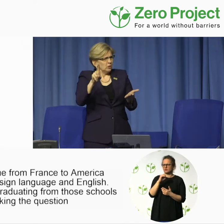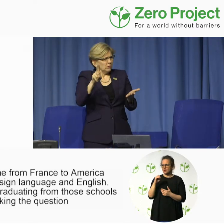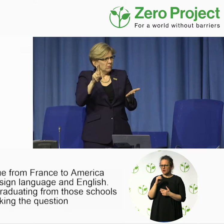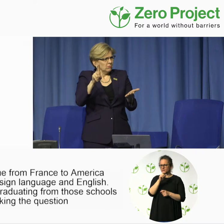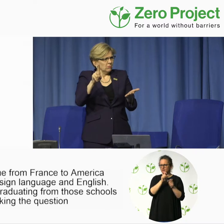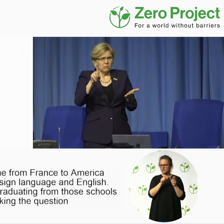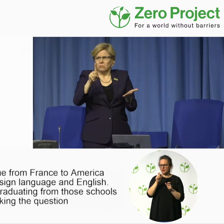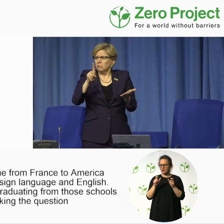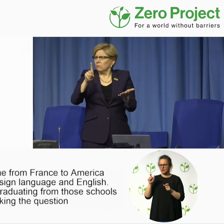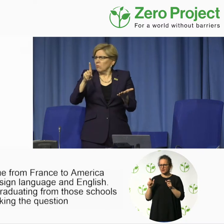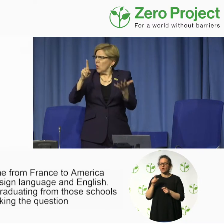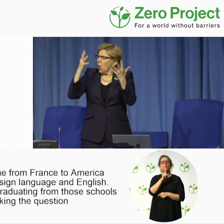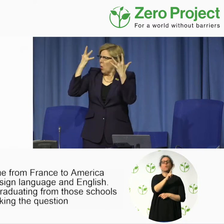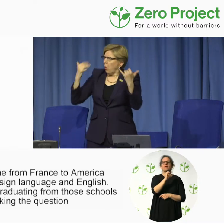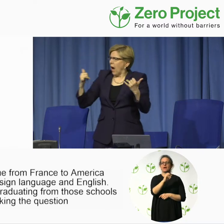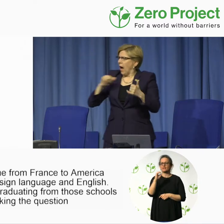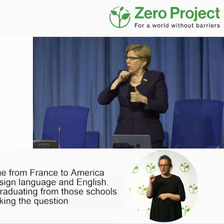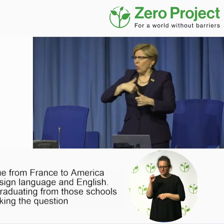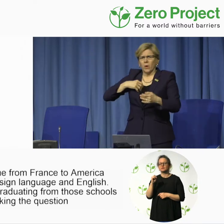some of those students were asking the question,